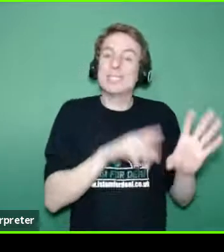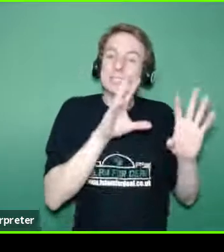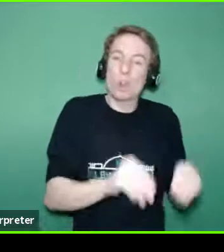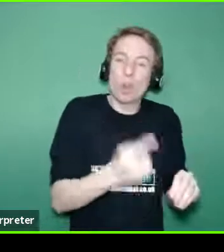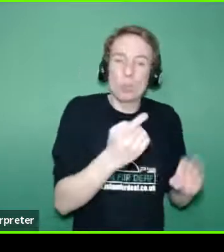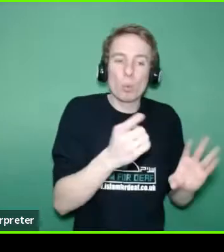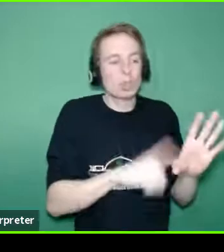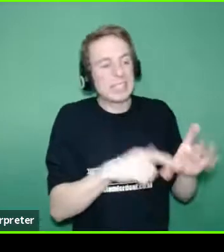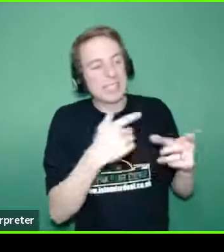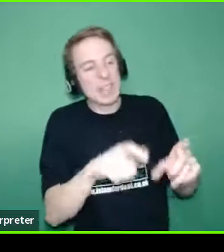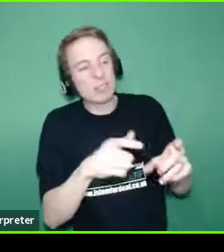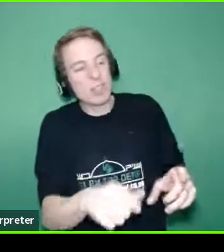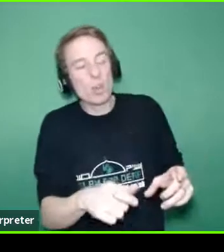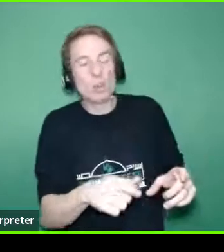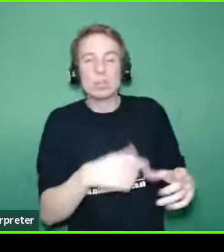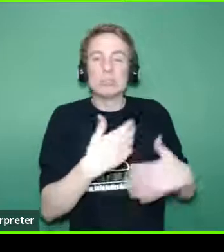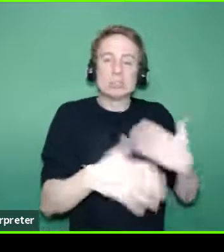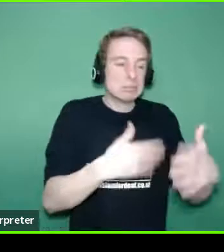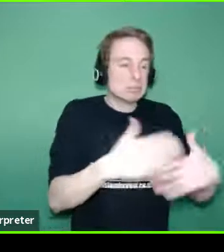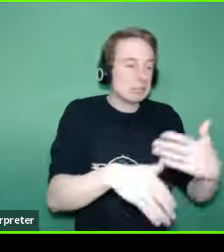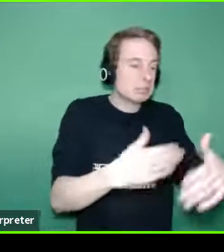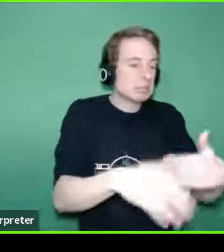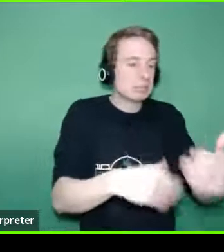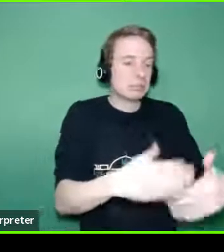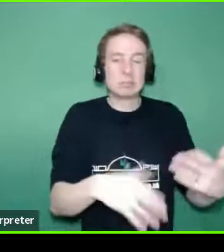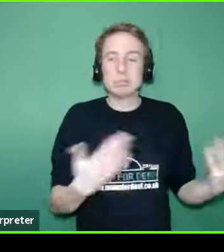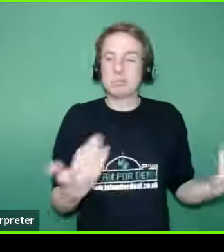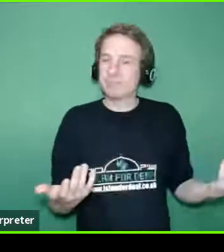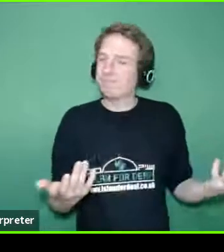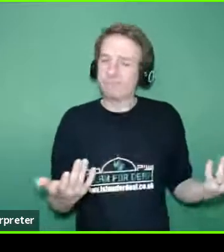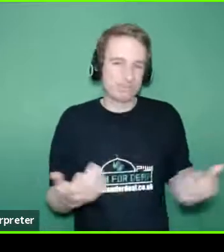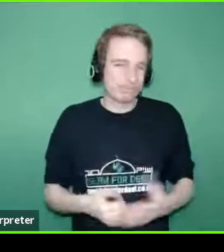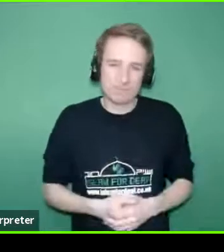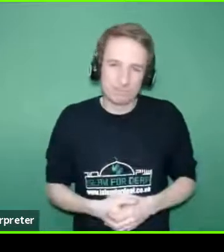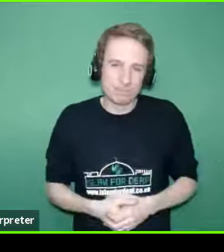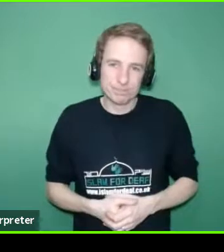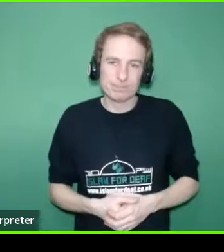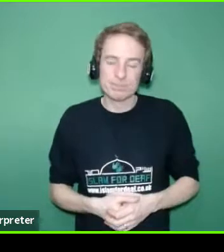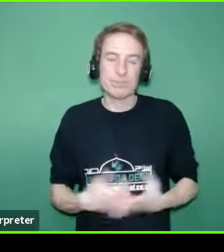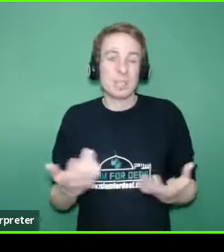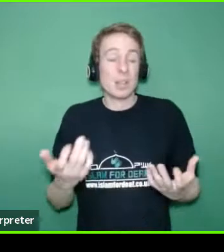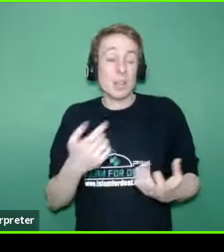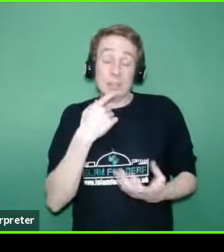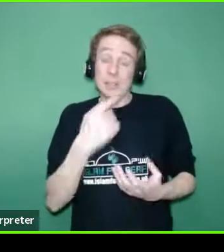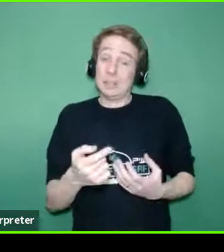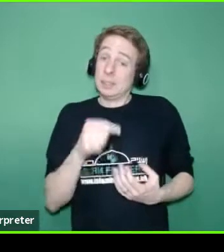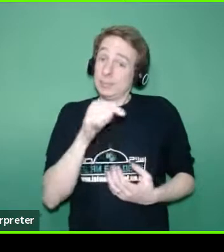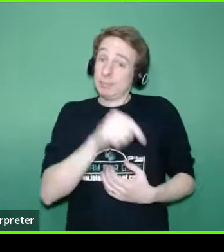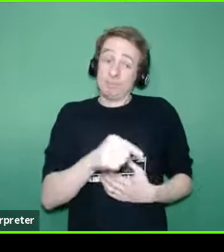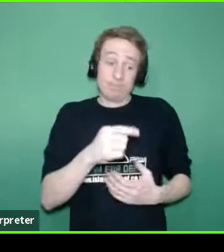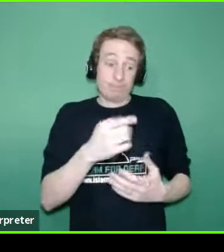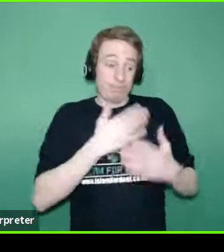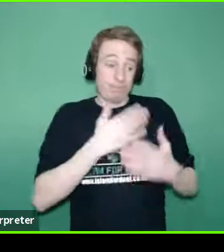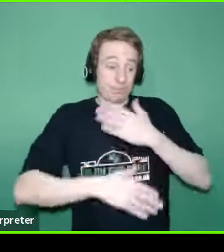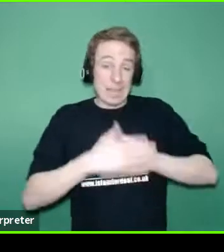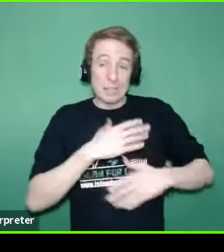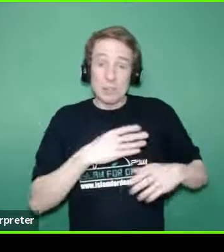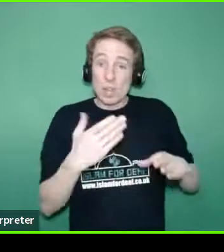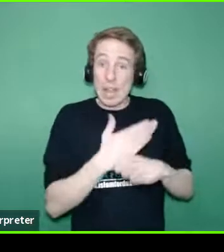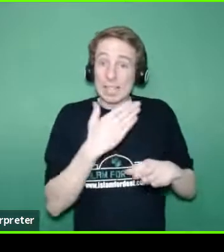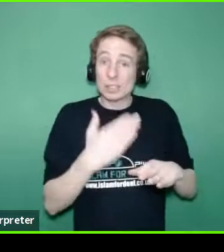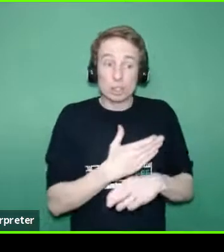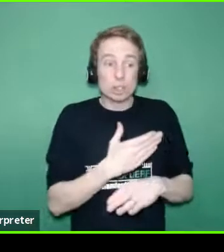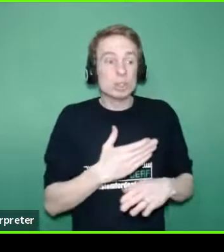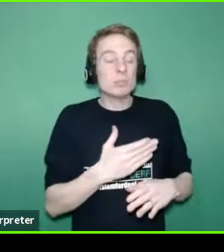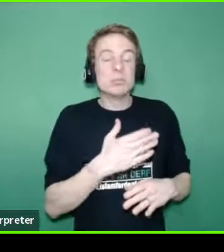to the number made unlawful by Allah. So they are making unlawful, or they're making that which is